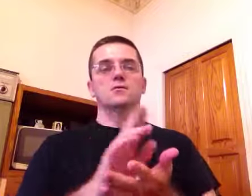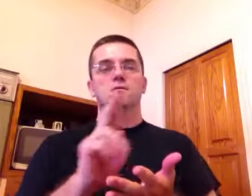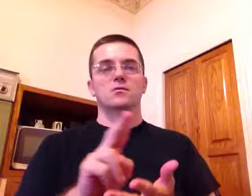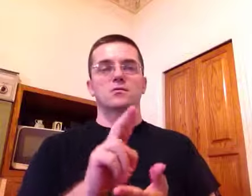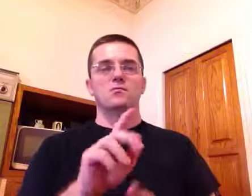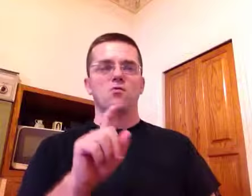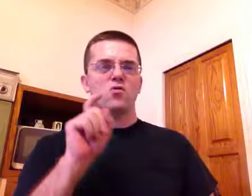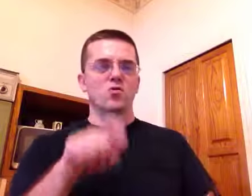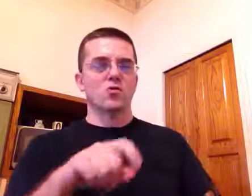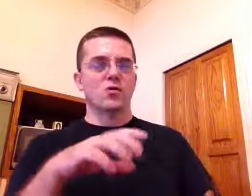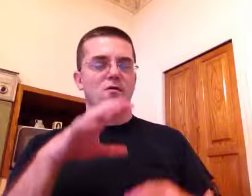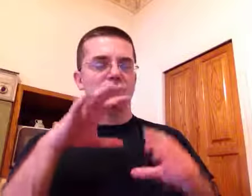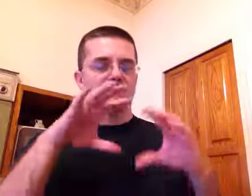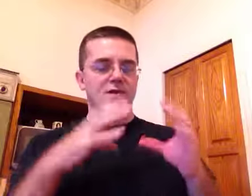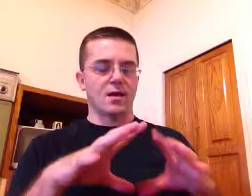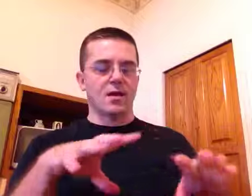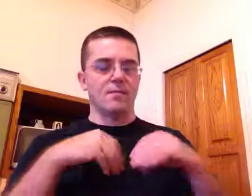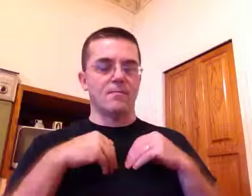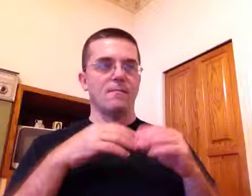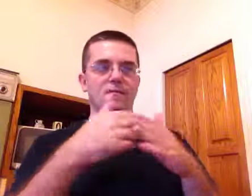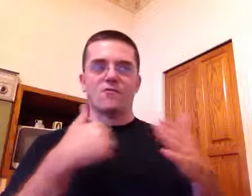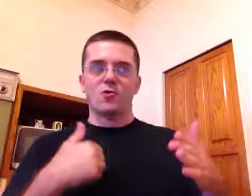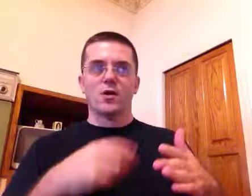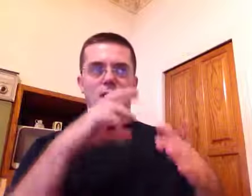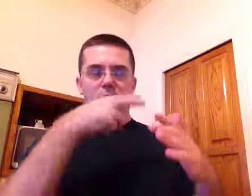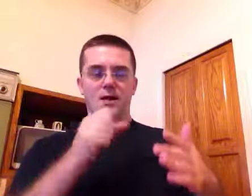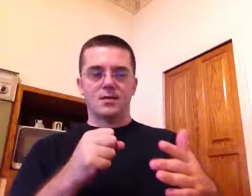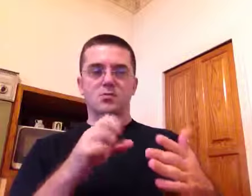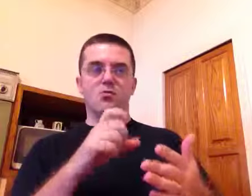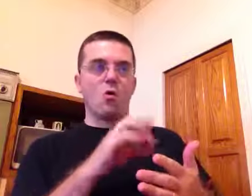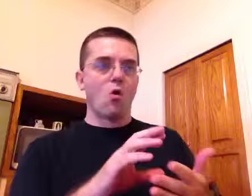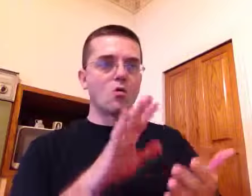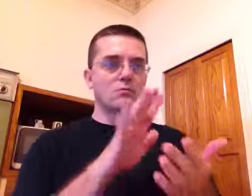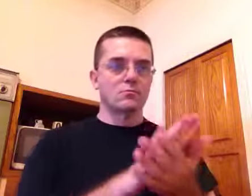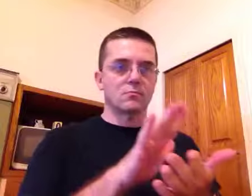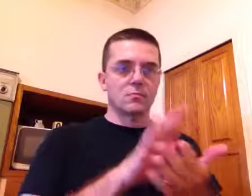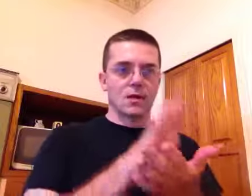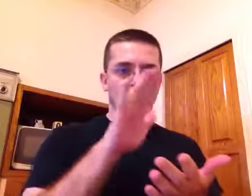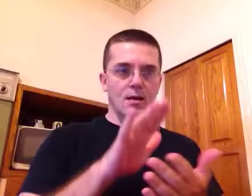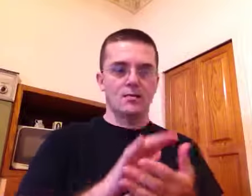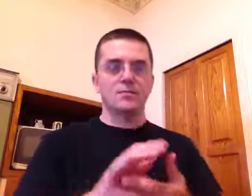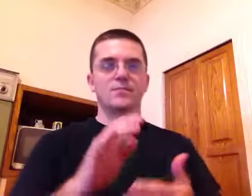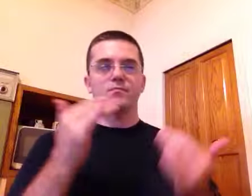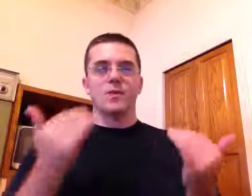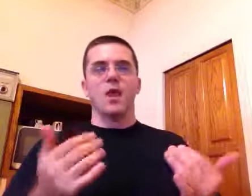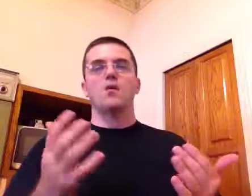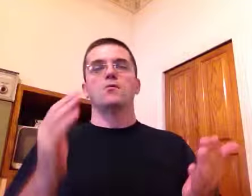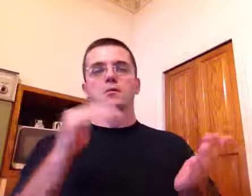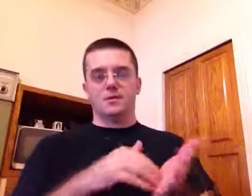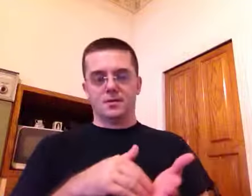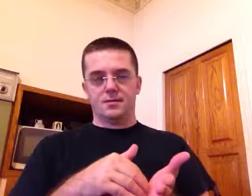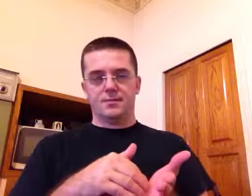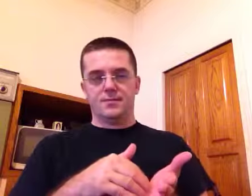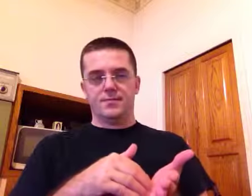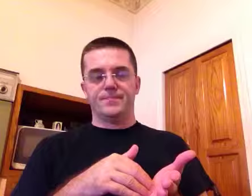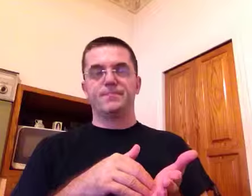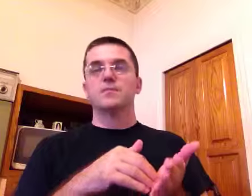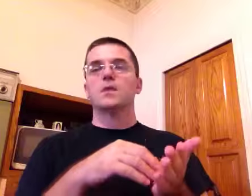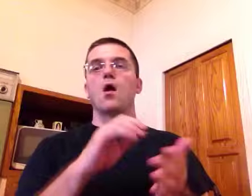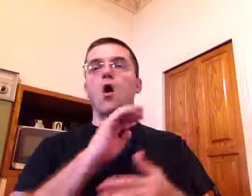graduated from high school or before you got out of high school or college. Well, now we've done it again. All of that